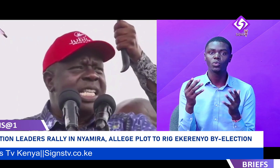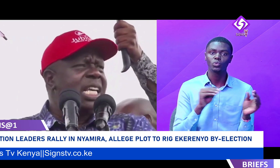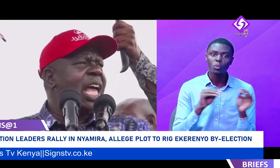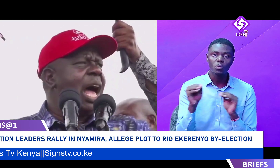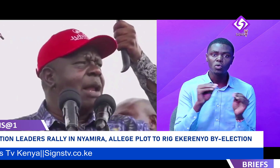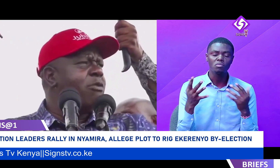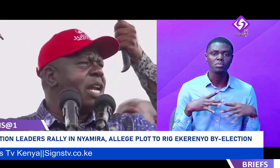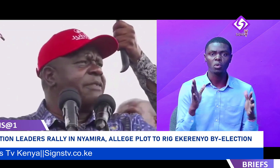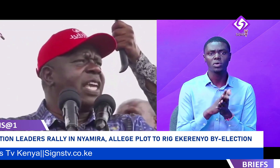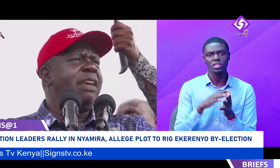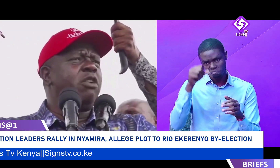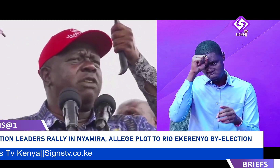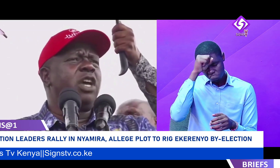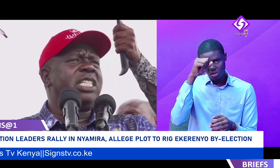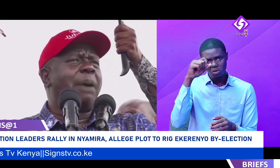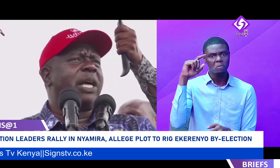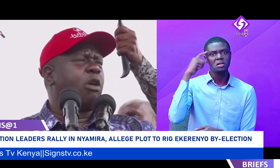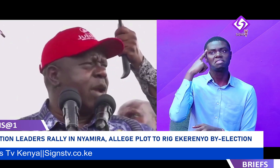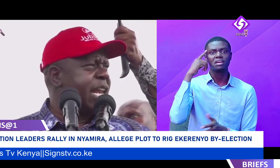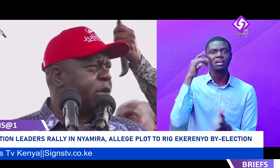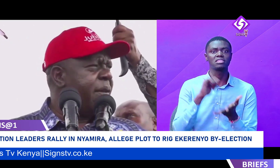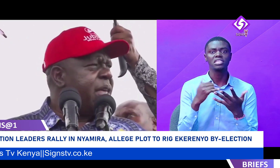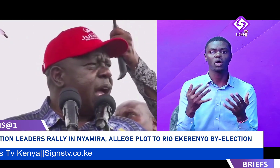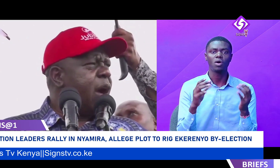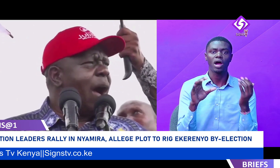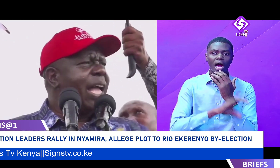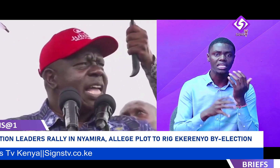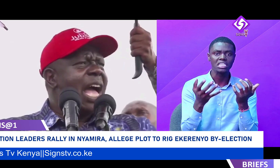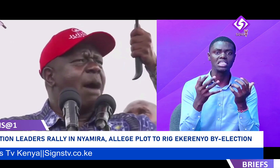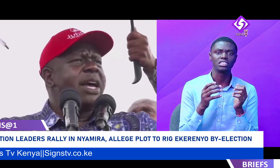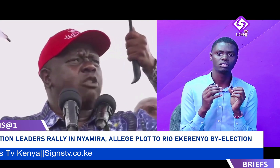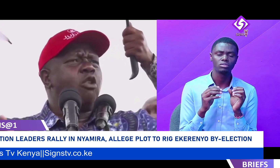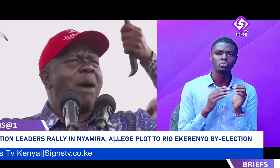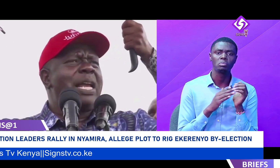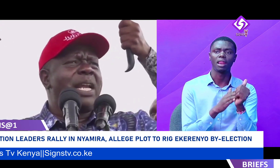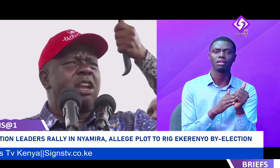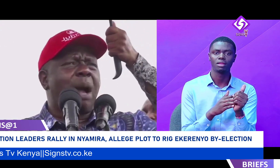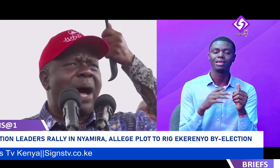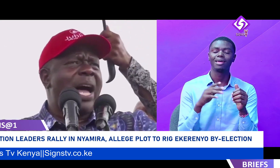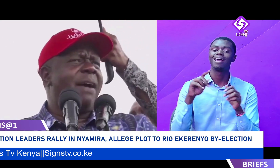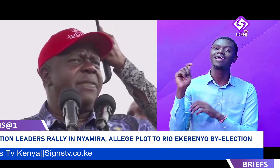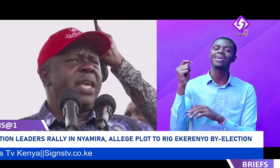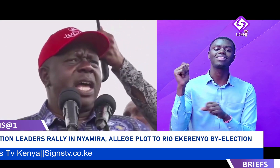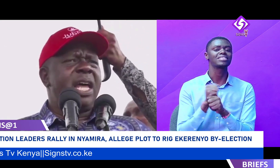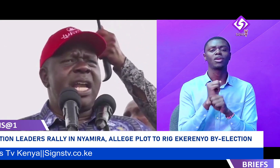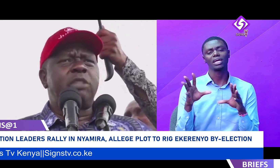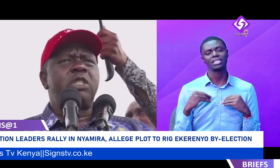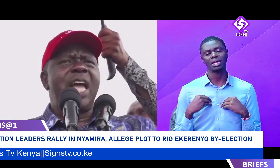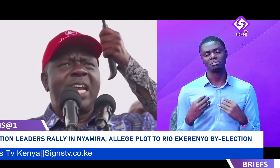ushenzi, anapo wanafikiri hivyo ndivyo nchi inapaswa kuendeshwa. Wakenya hawezi kukubali maneno kama haya, na tusiharibu